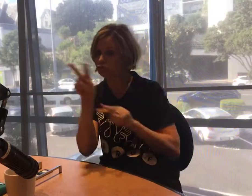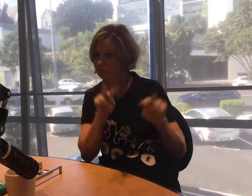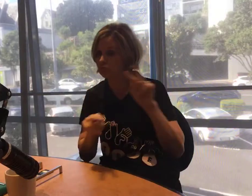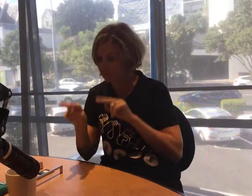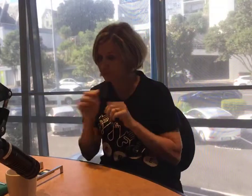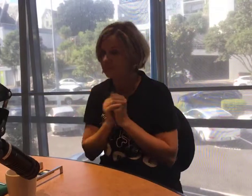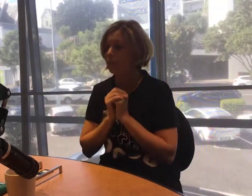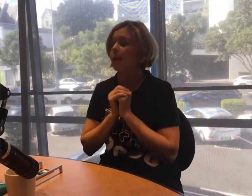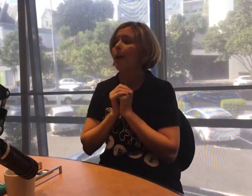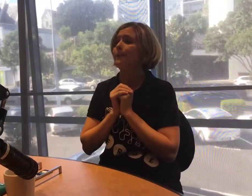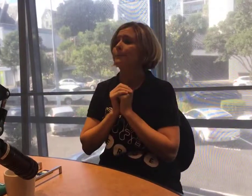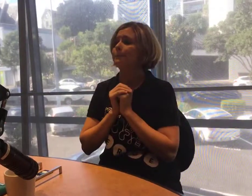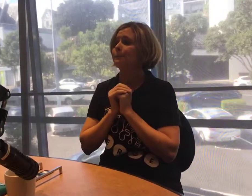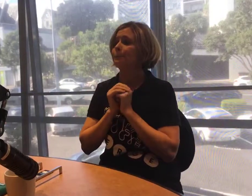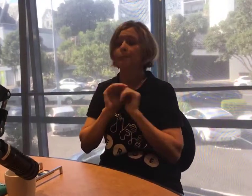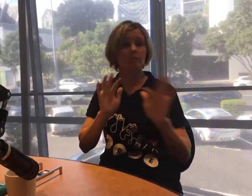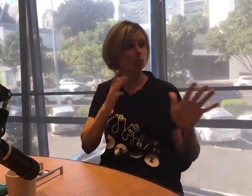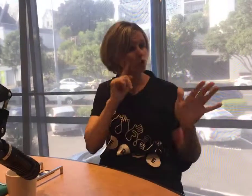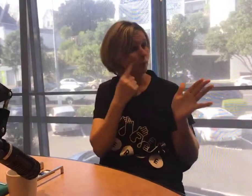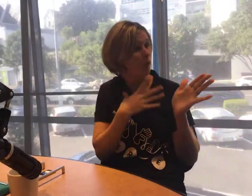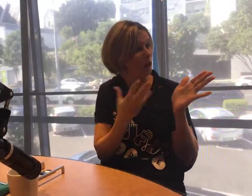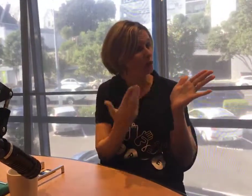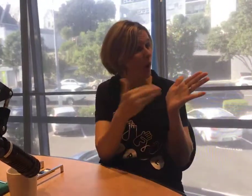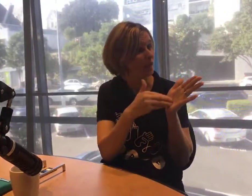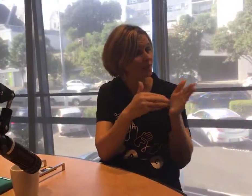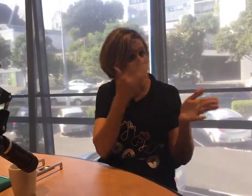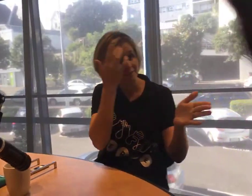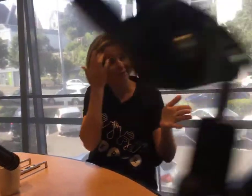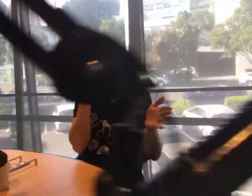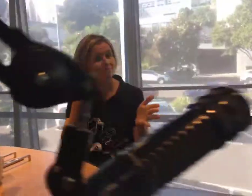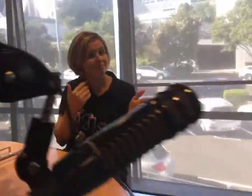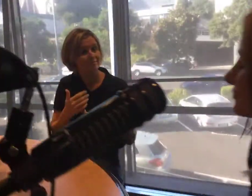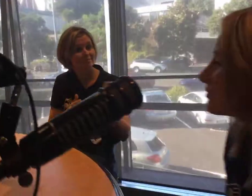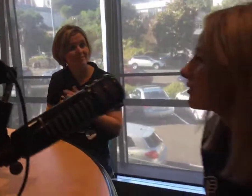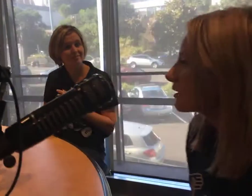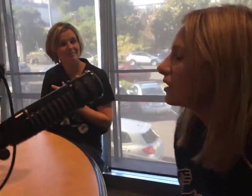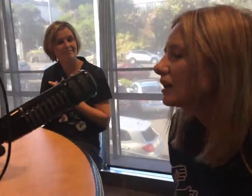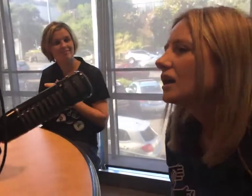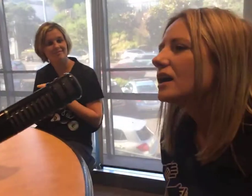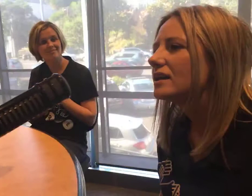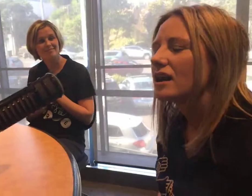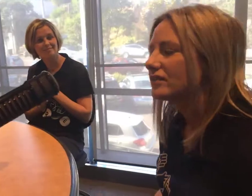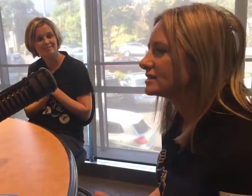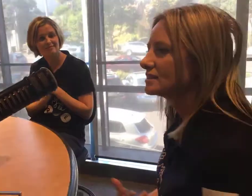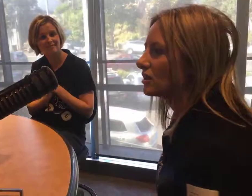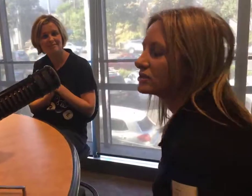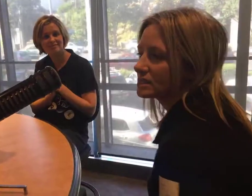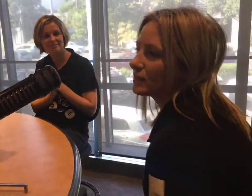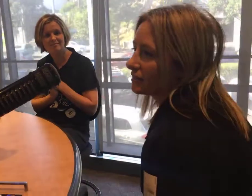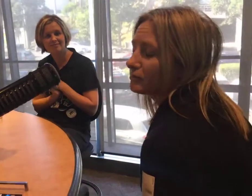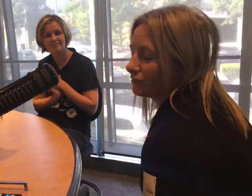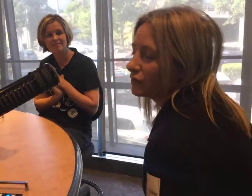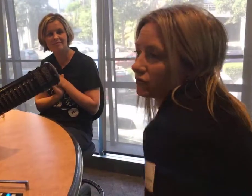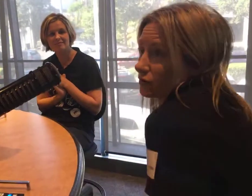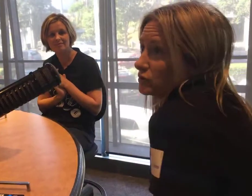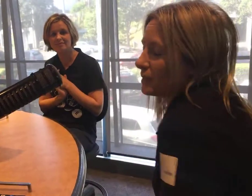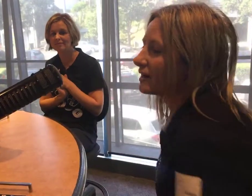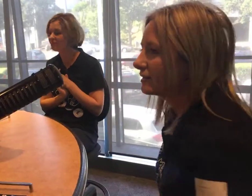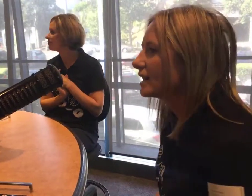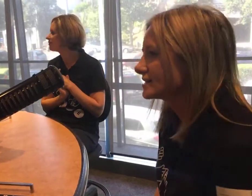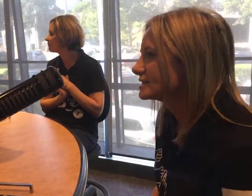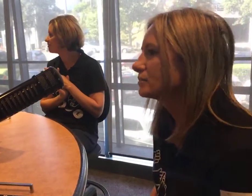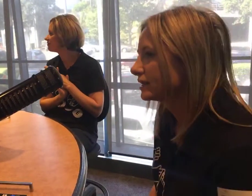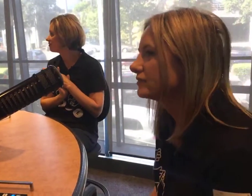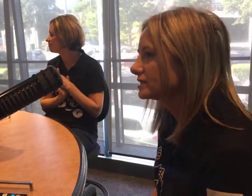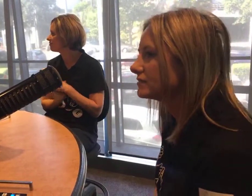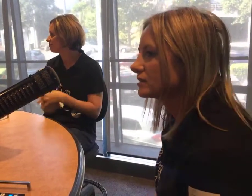it's a bilingual approach that we're coming from. Jamie, did you have anything to add on that front? Yeah, I think technology has played a huge part